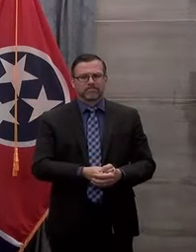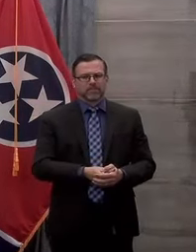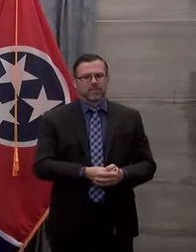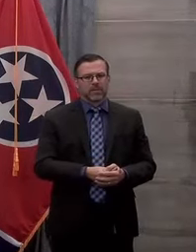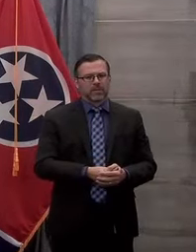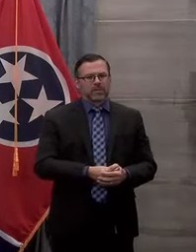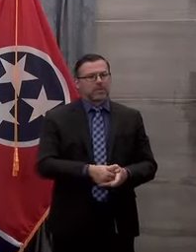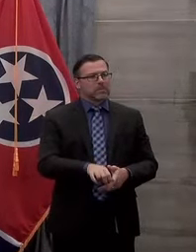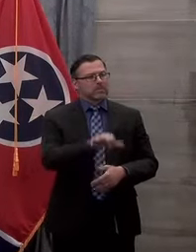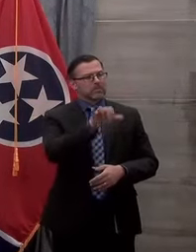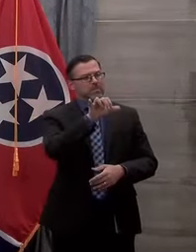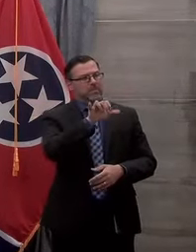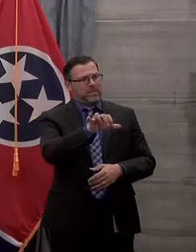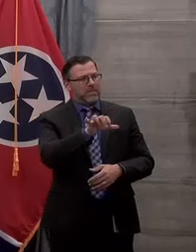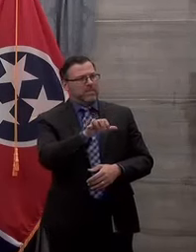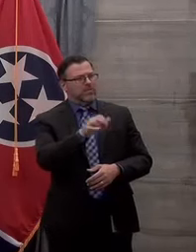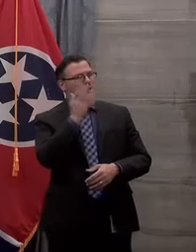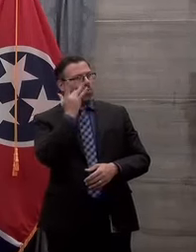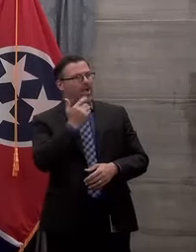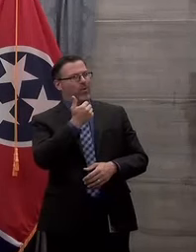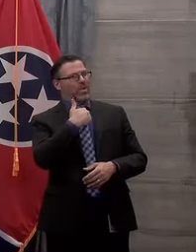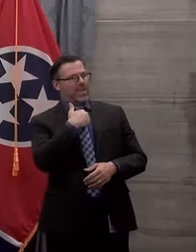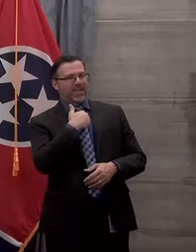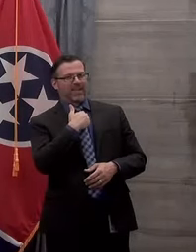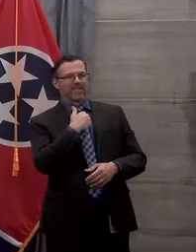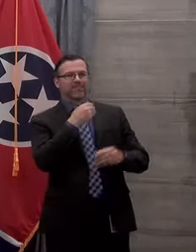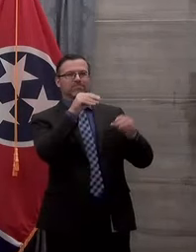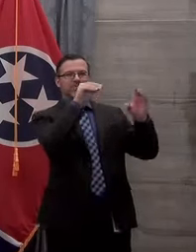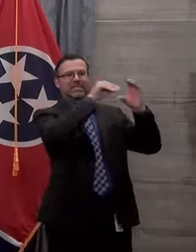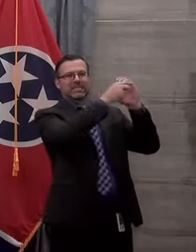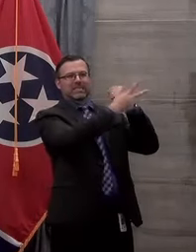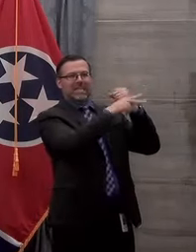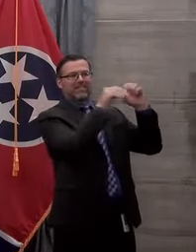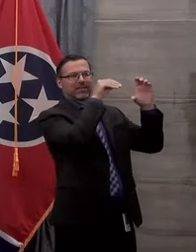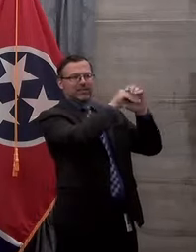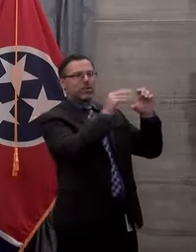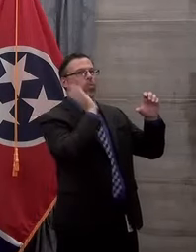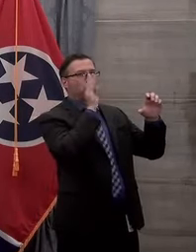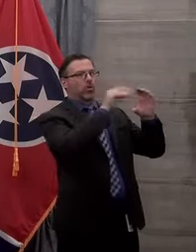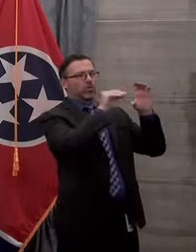that is in part what our reserves are there for, and they will be used.